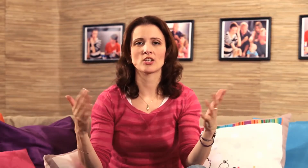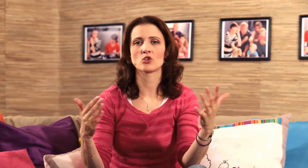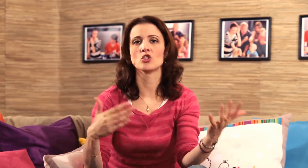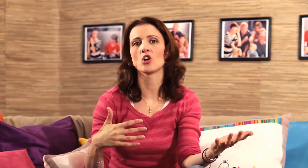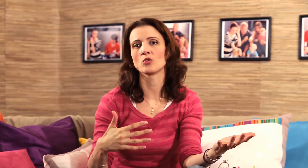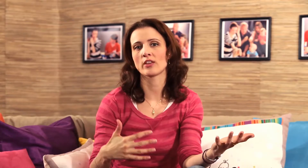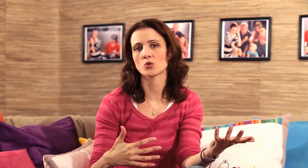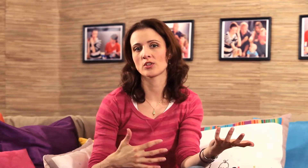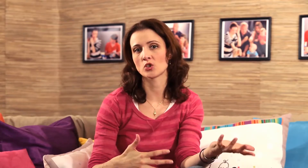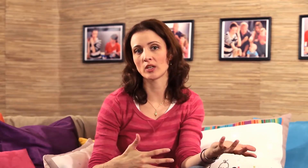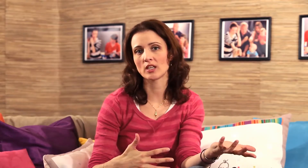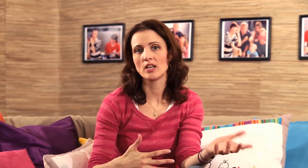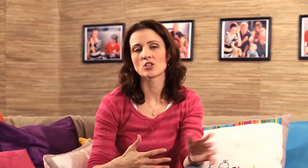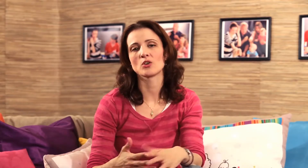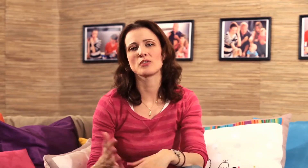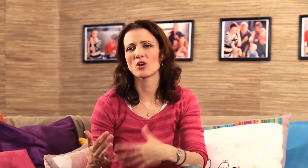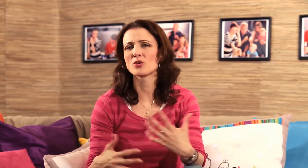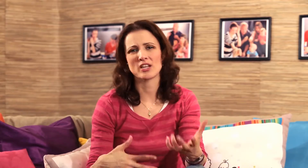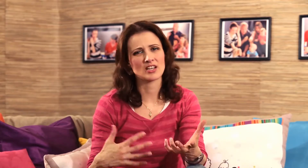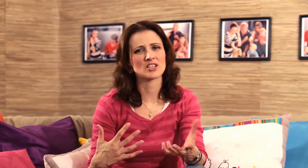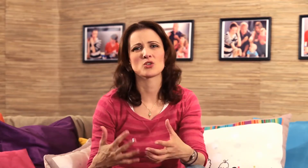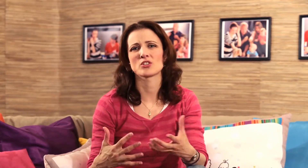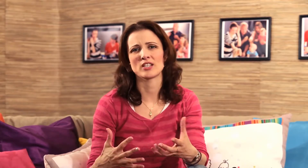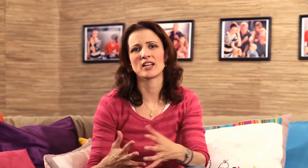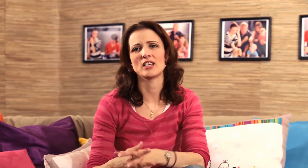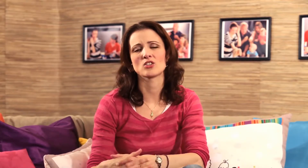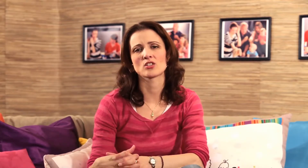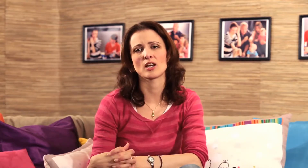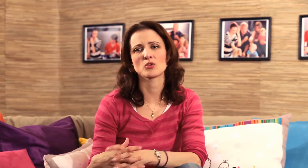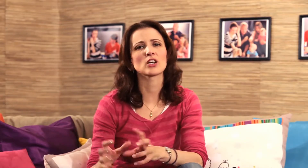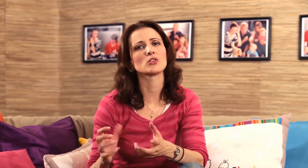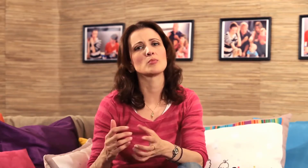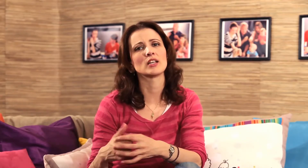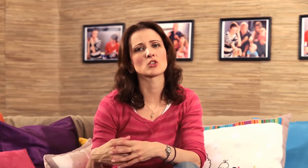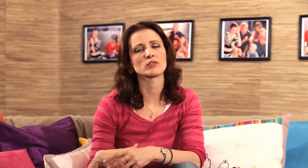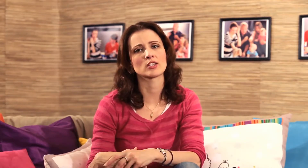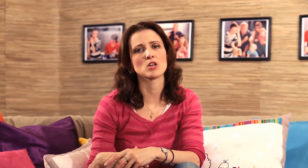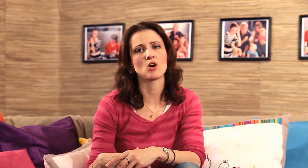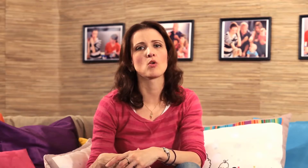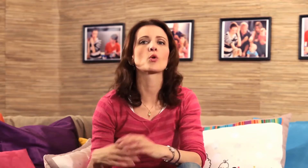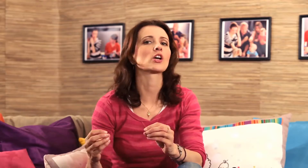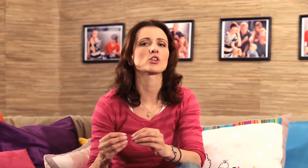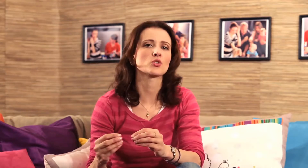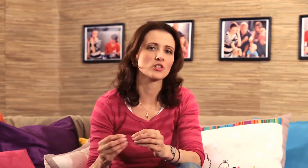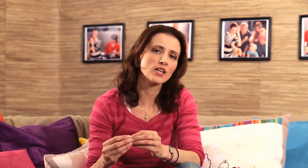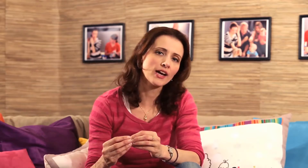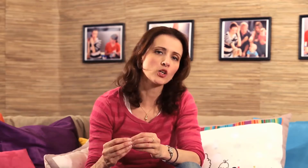they don't know that that's what they're doing. So if they go to a daycare center or there's a nanny, just try to clue them in and sort of let them know we're working on a certain sign, or if you